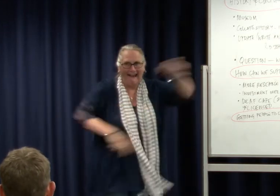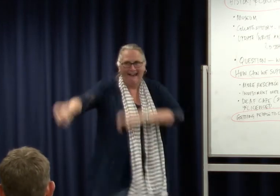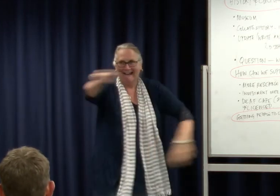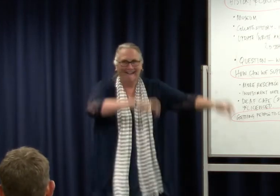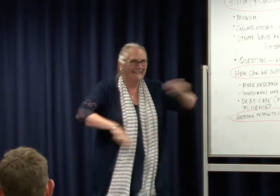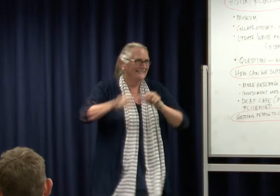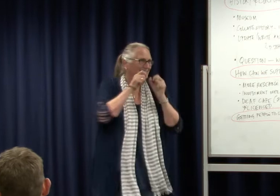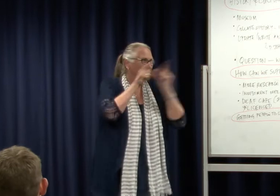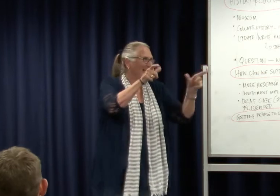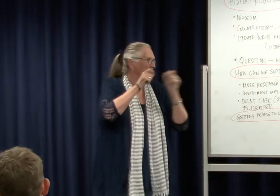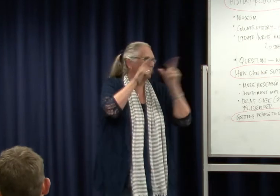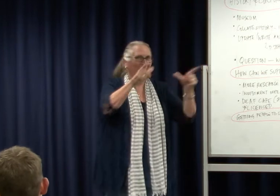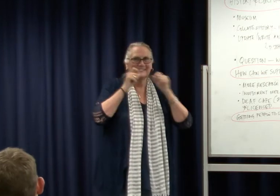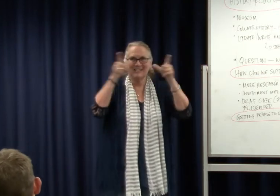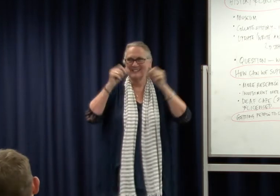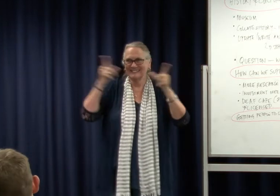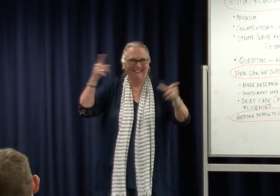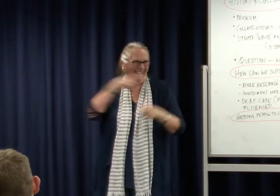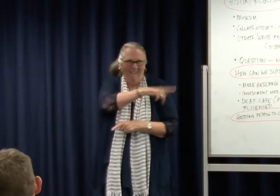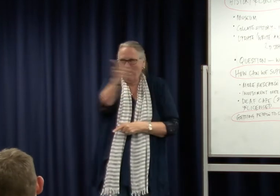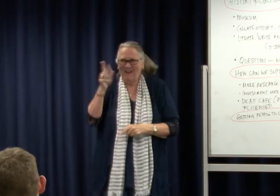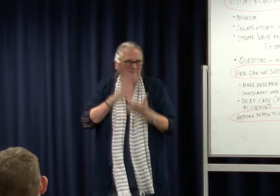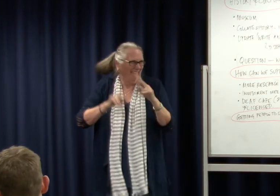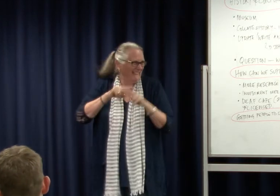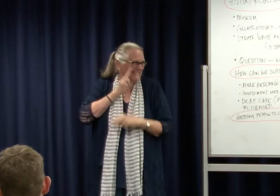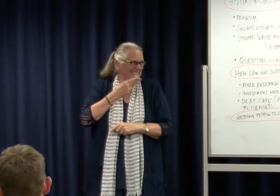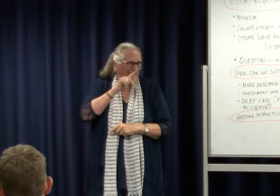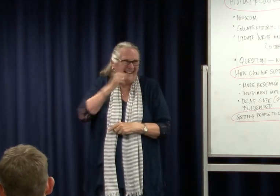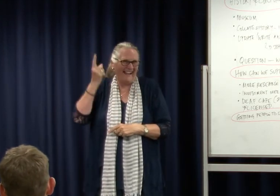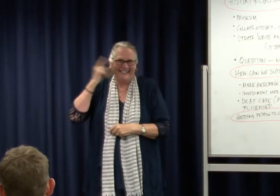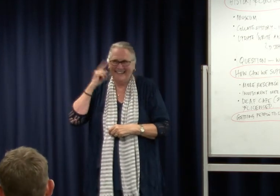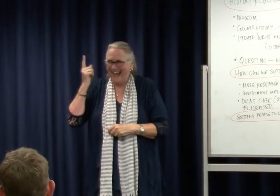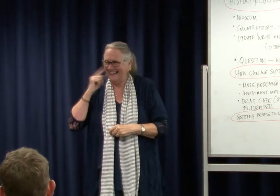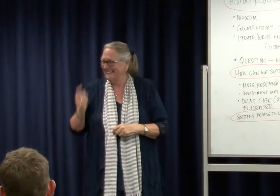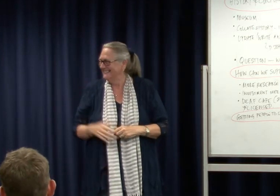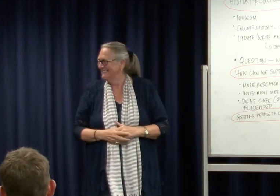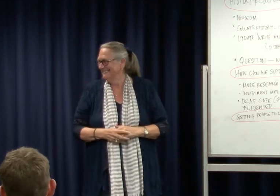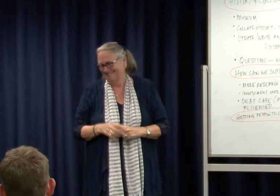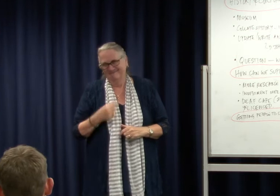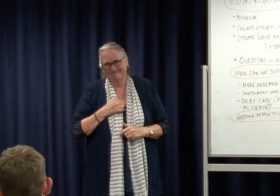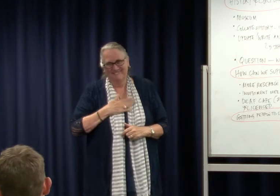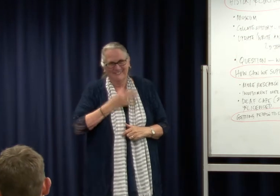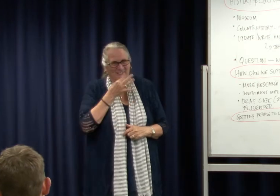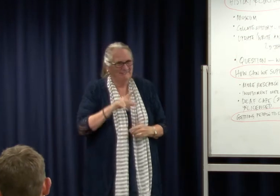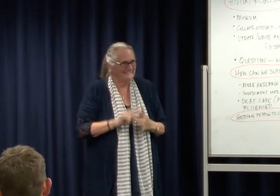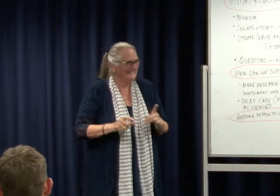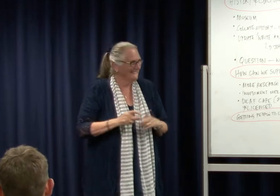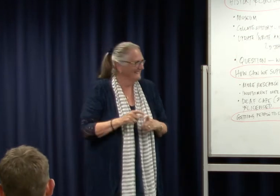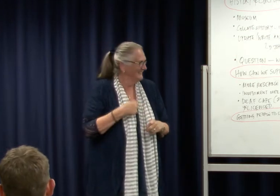wild all over the place and shout to their heart's content. Parents would be deaf, they wouldn't be able to hear them anyways. That's what my